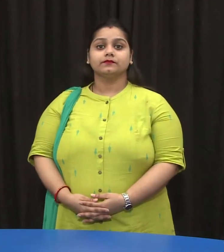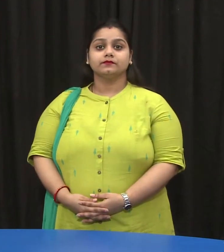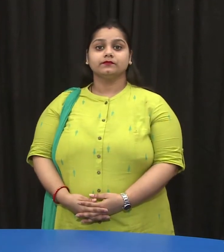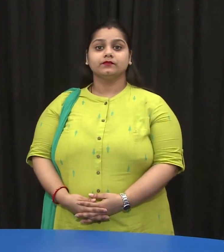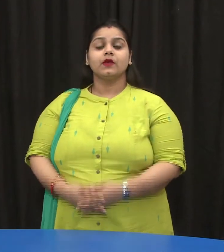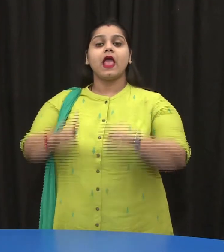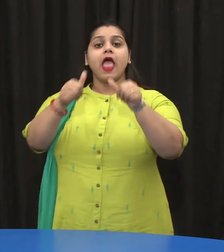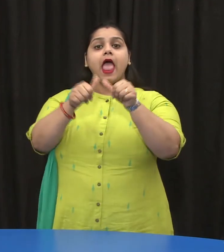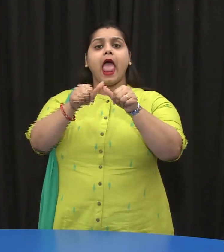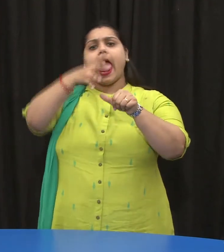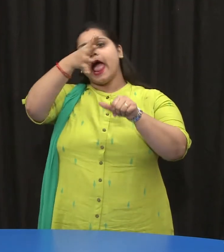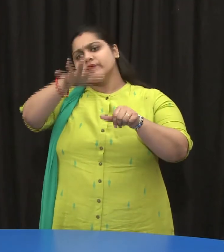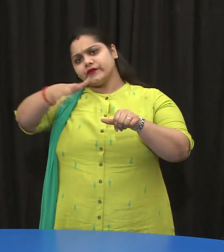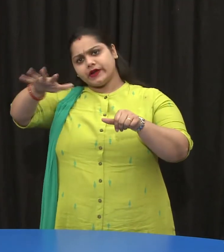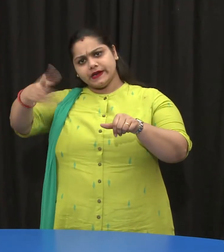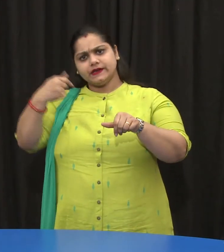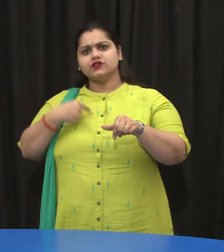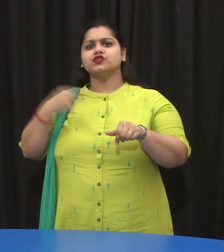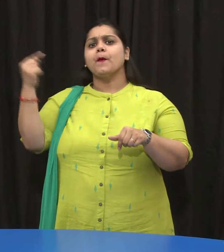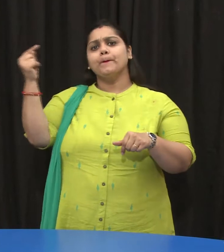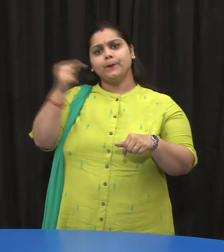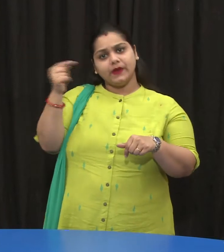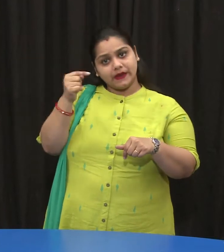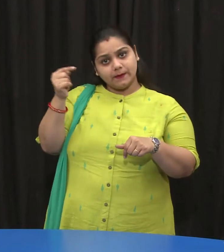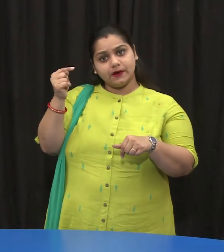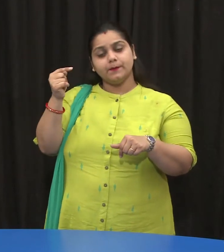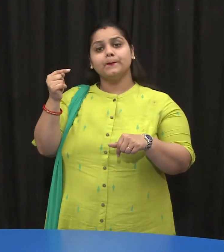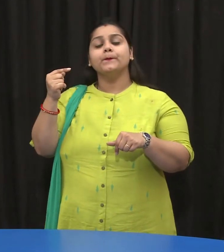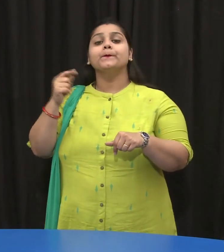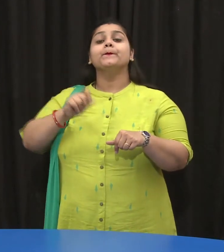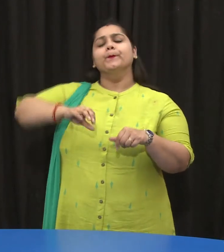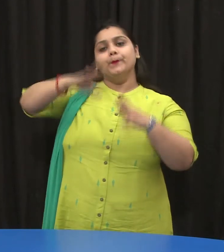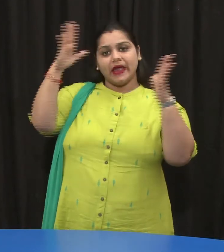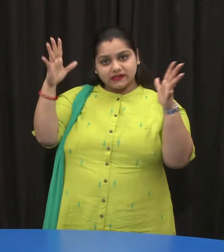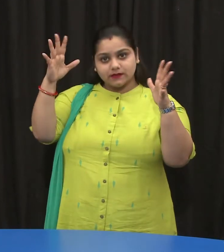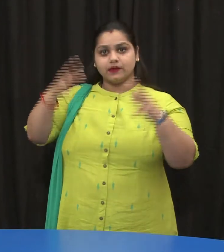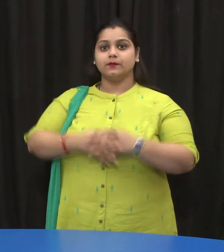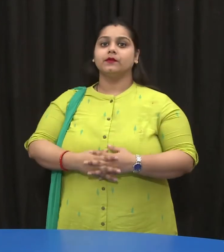average, minimum, maximum, etc.